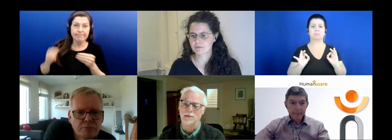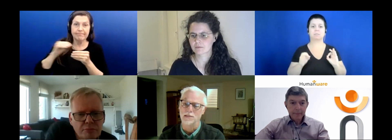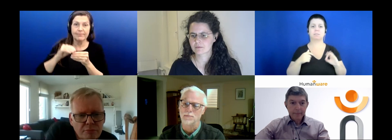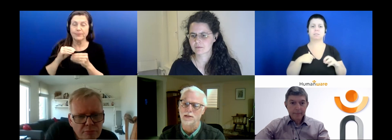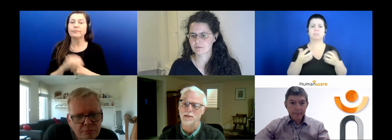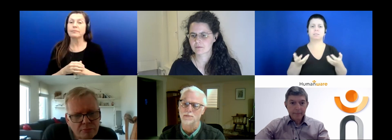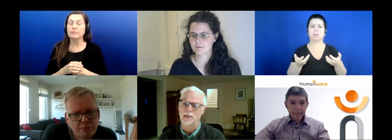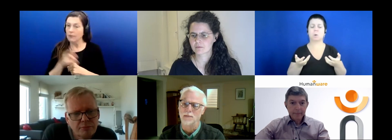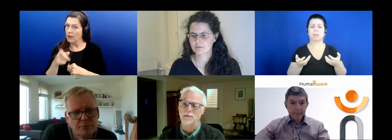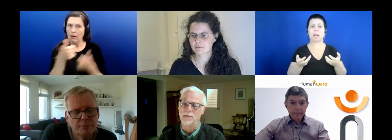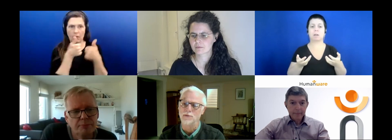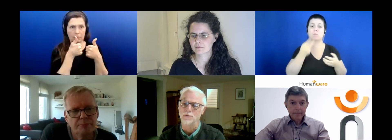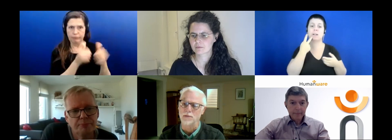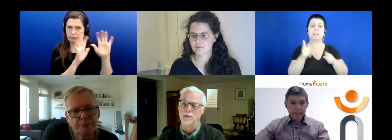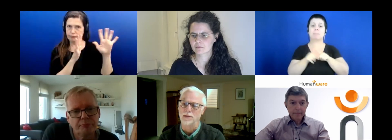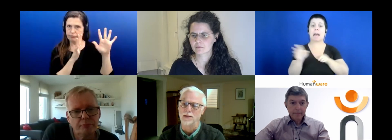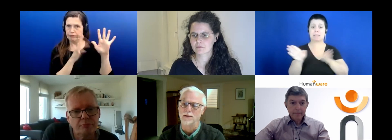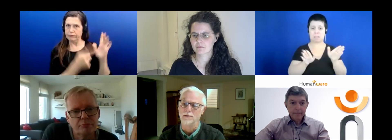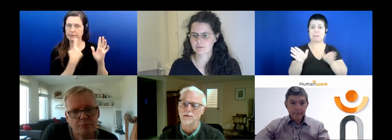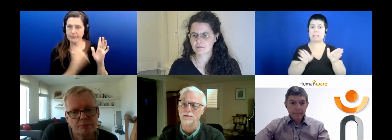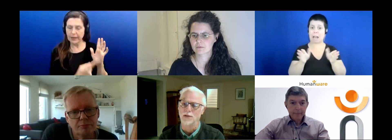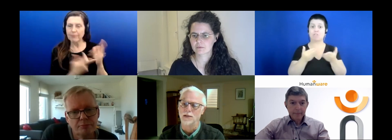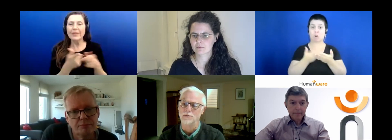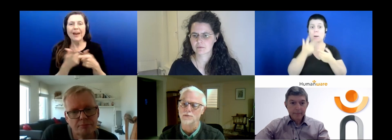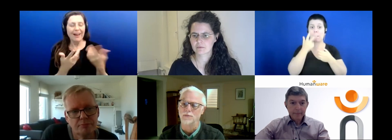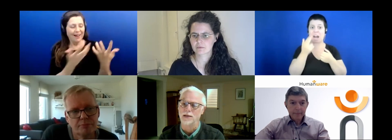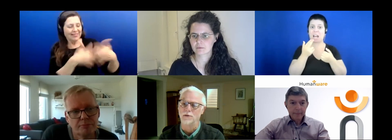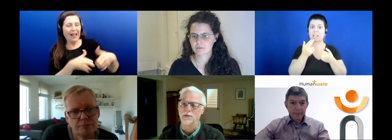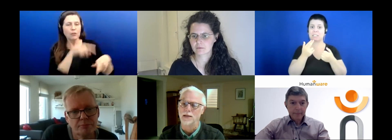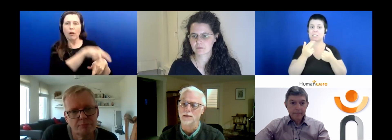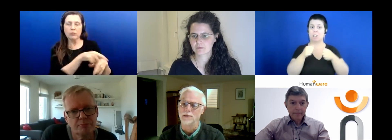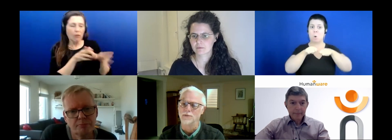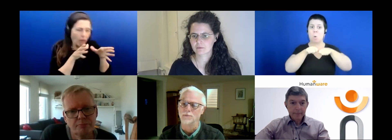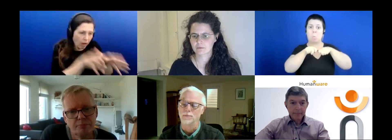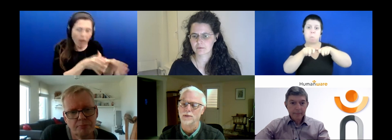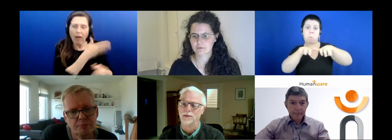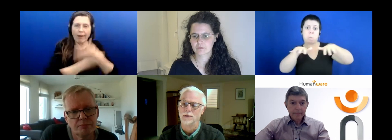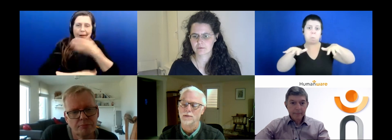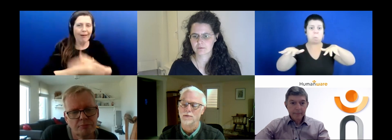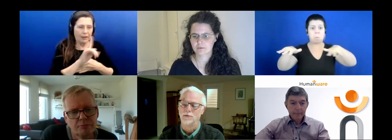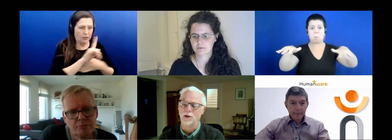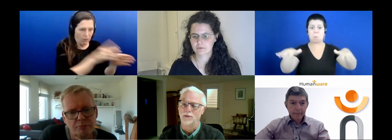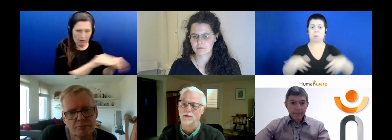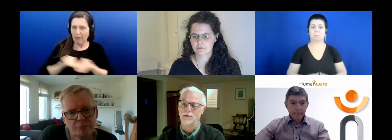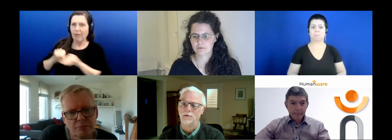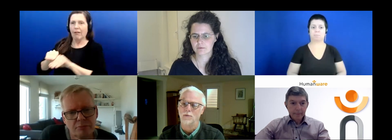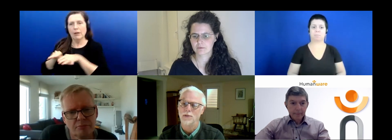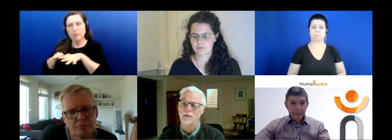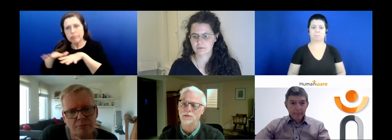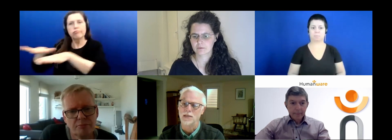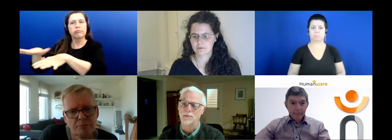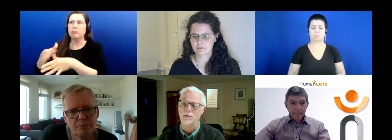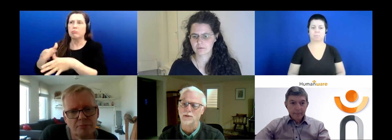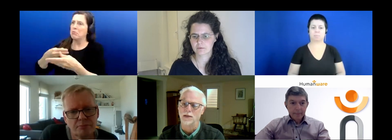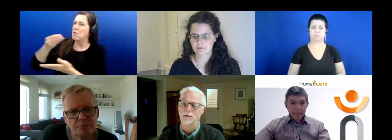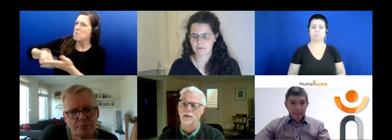that accessibility is becoming mainstream, and Giles sort of echoed that in his talk there. One thing I will